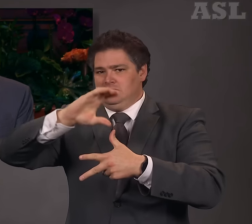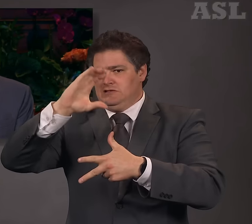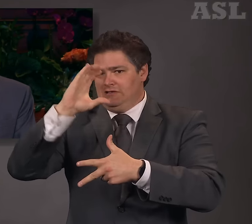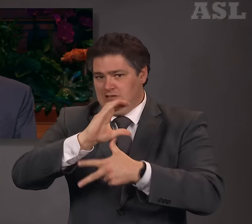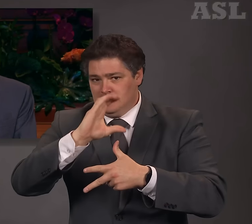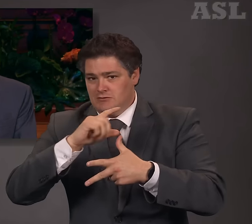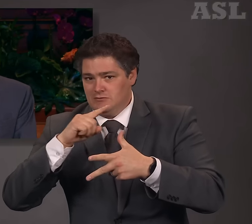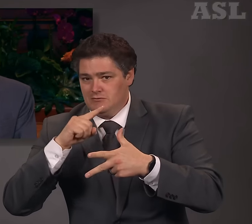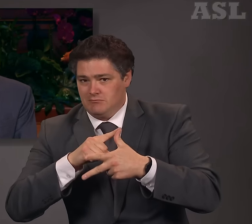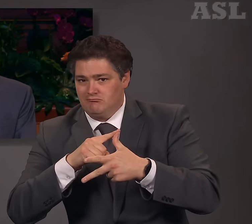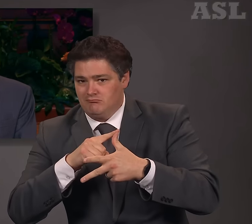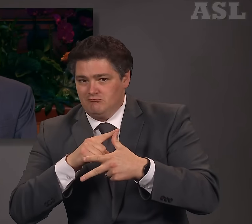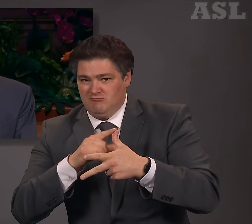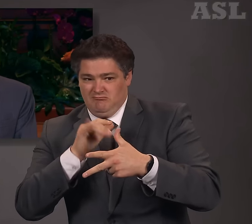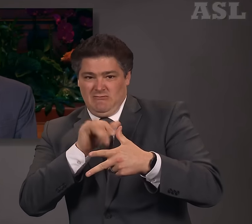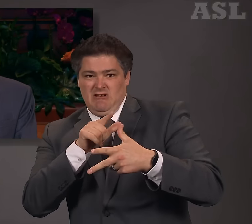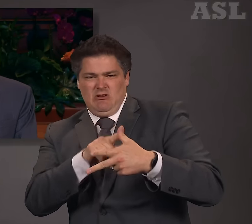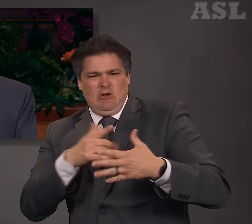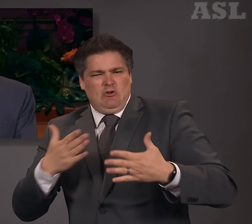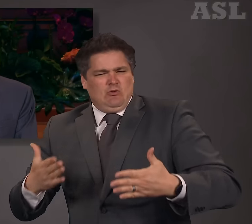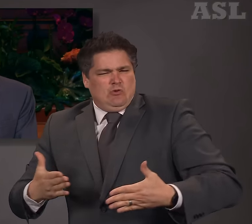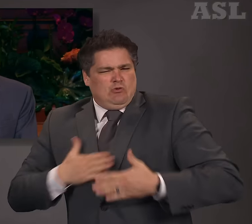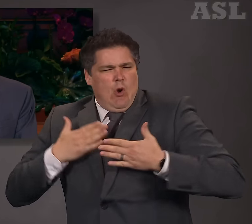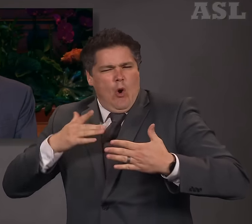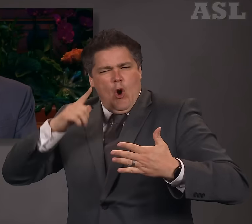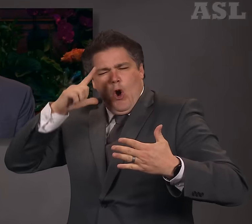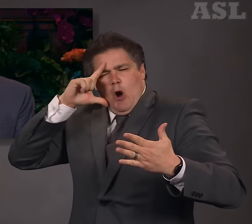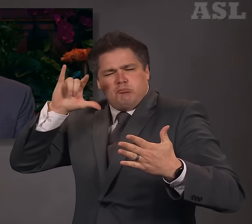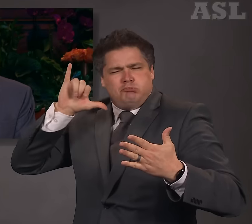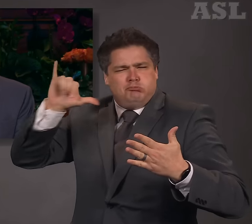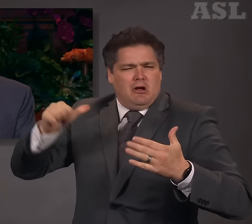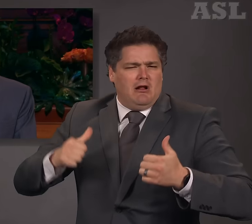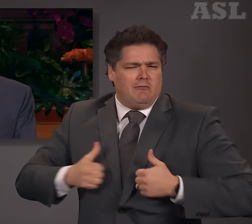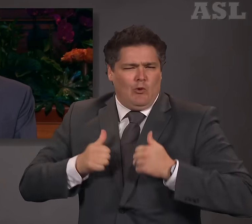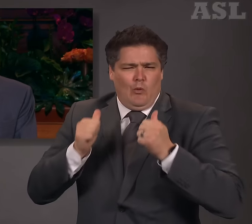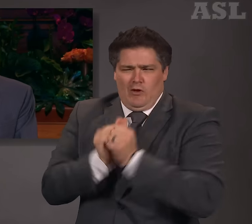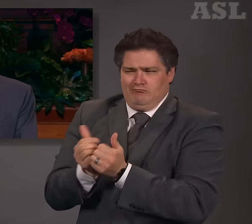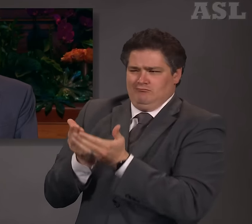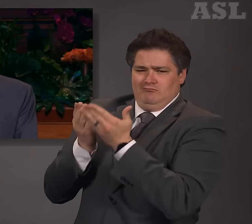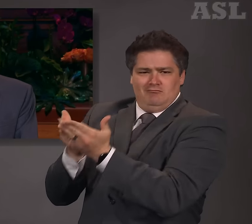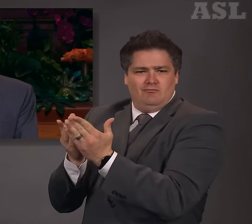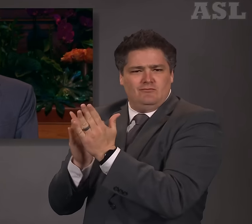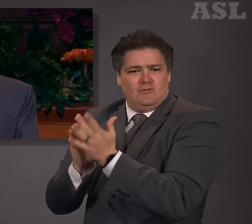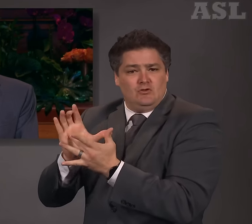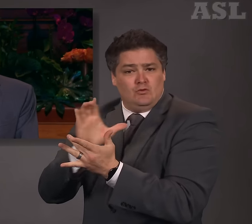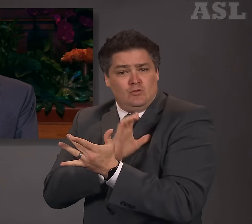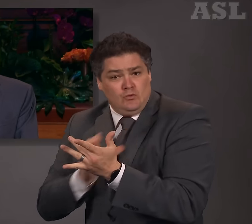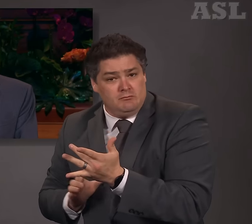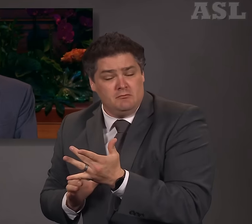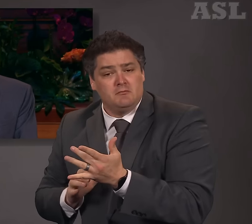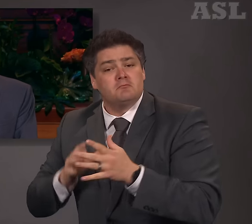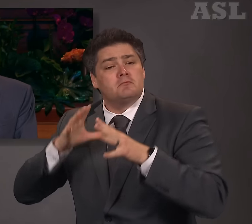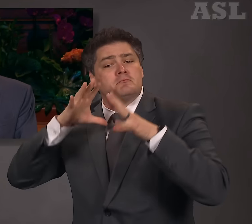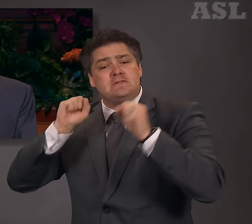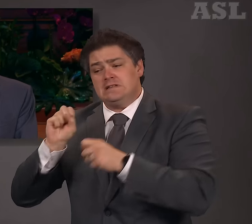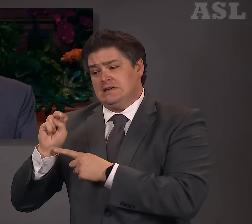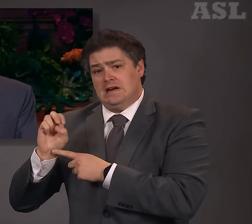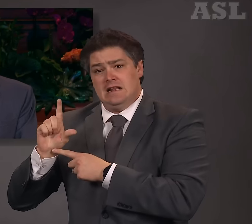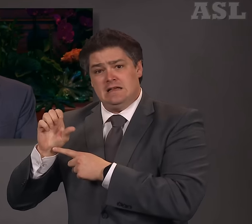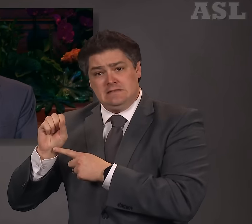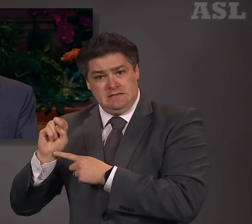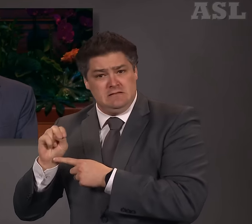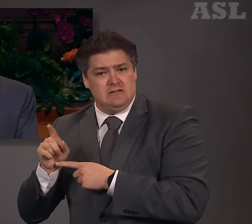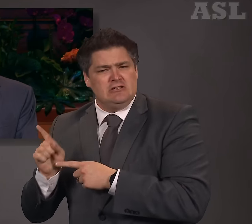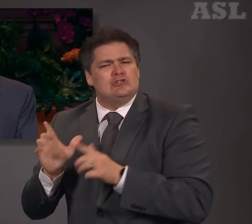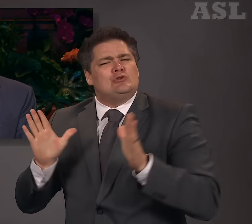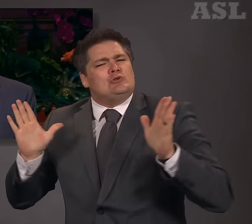celestial, where we may enjoy eternal life as joint heirs with Christ. President Russell M. Nelson has urged us to